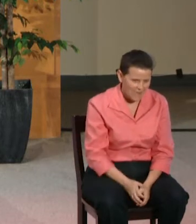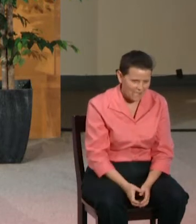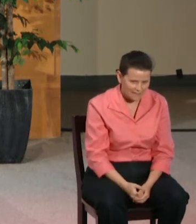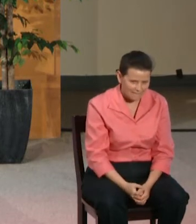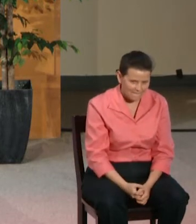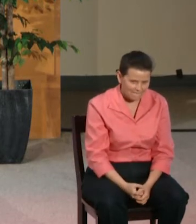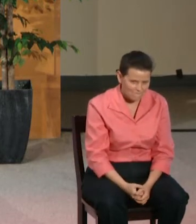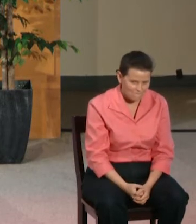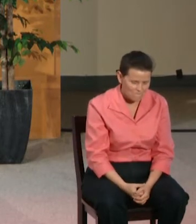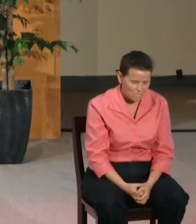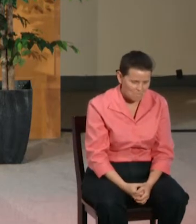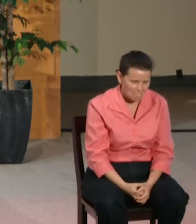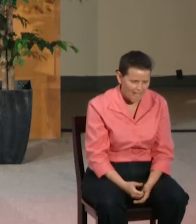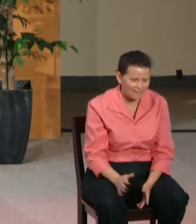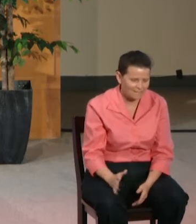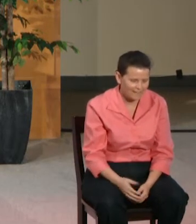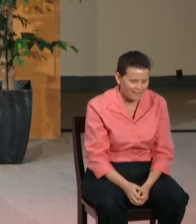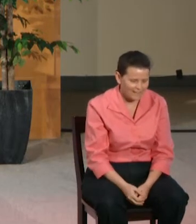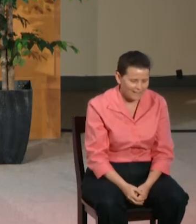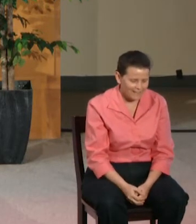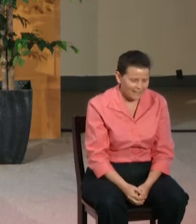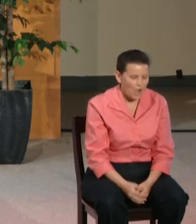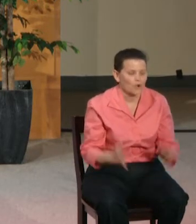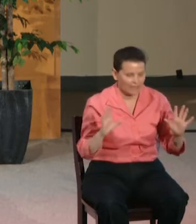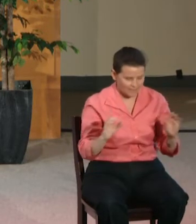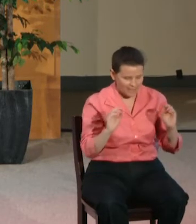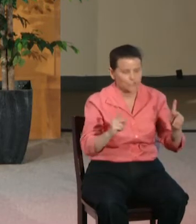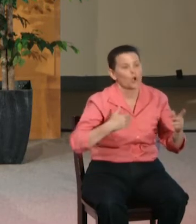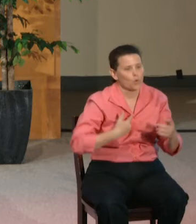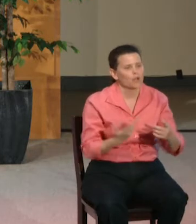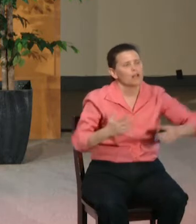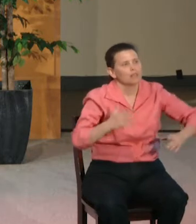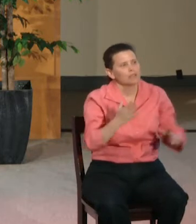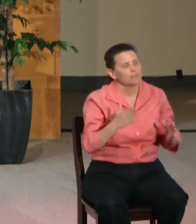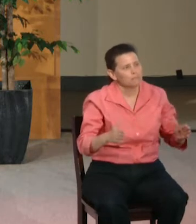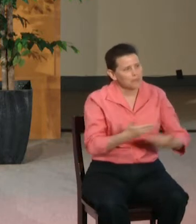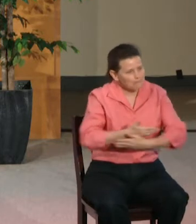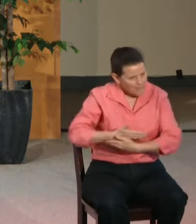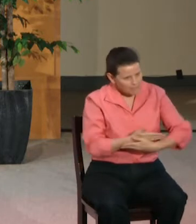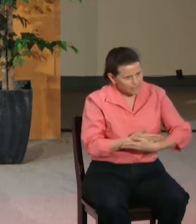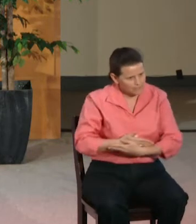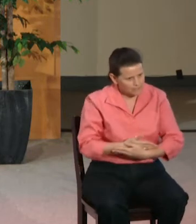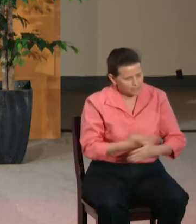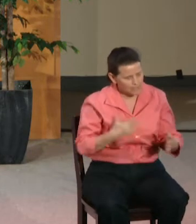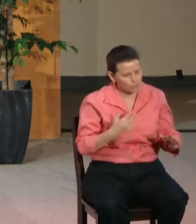ice island that they're on, and they take that dive into the water. And that begins their life cycle, because the next year when it comes back around,